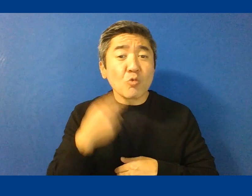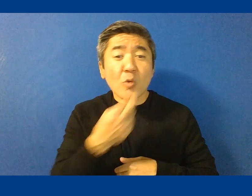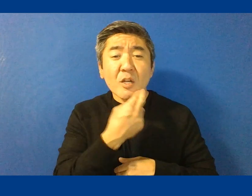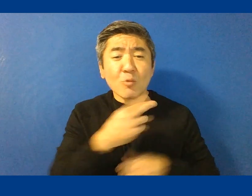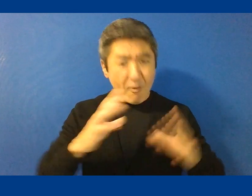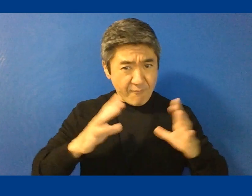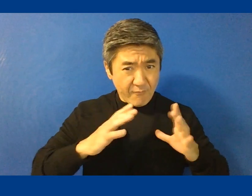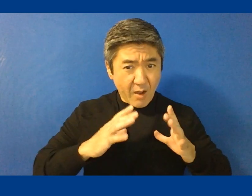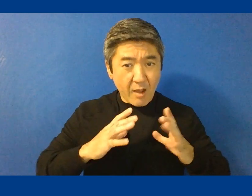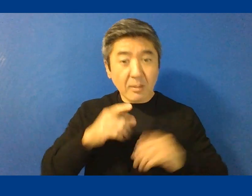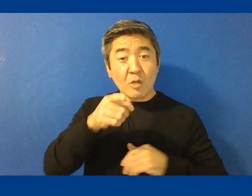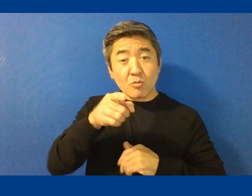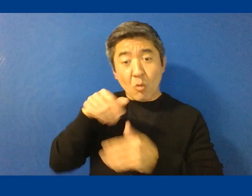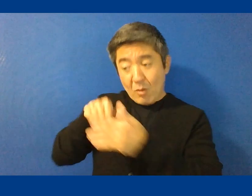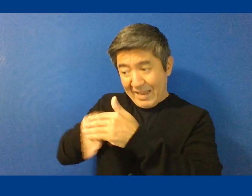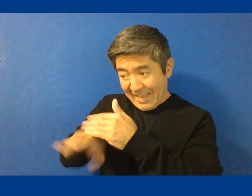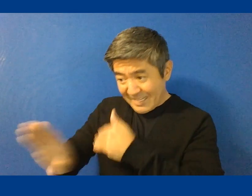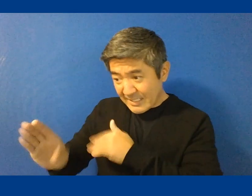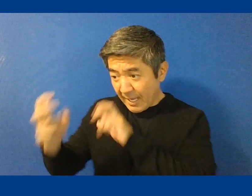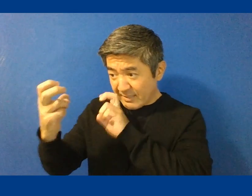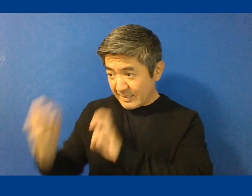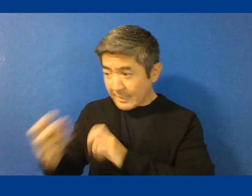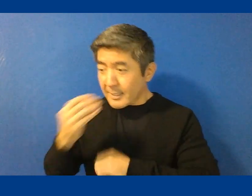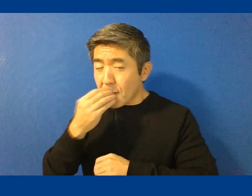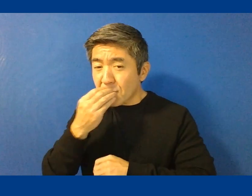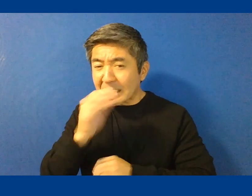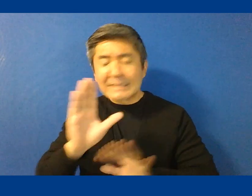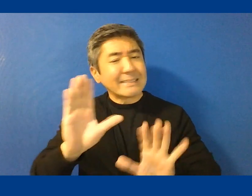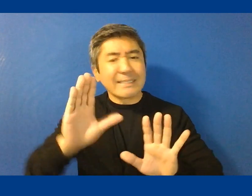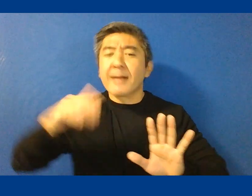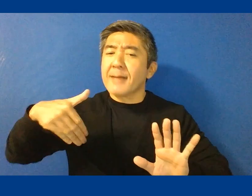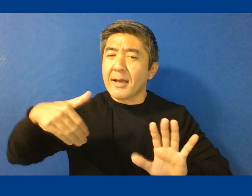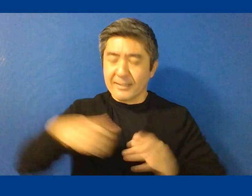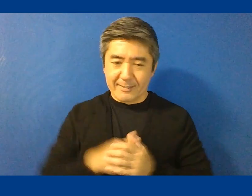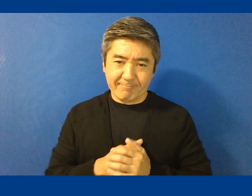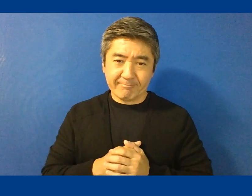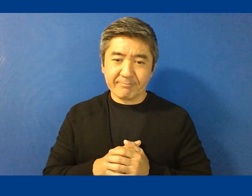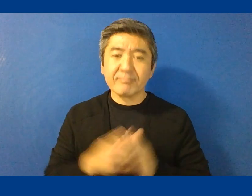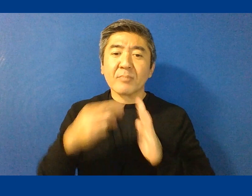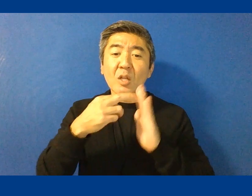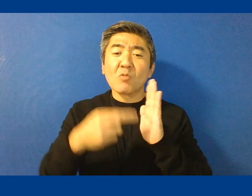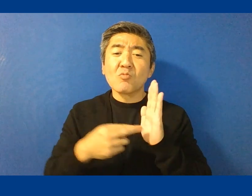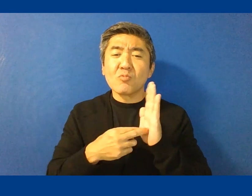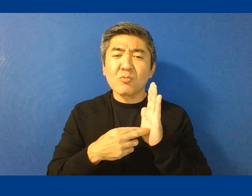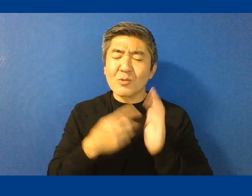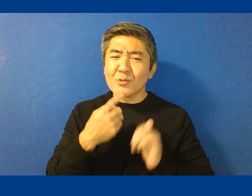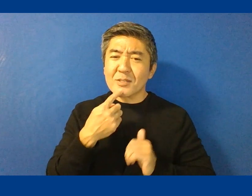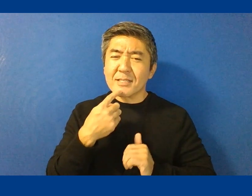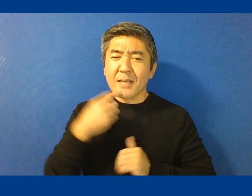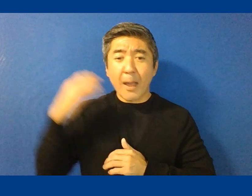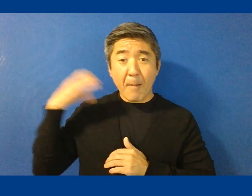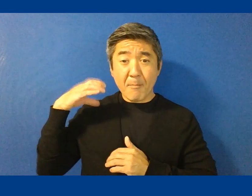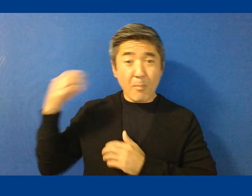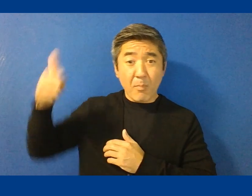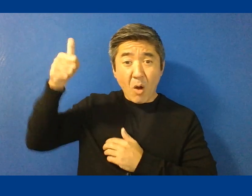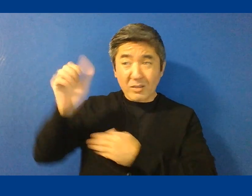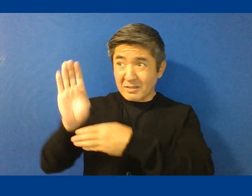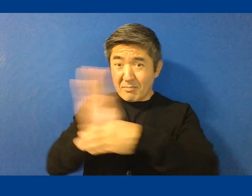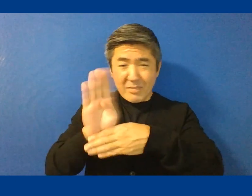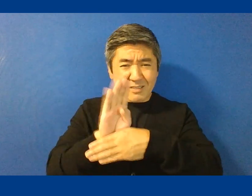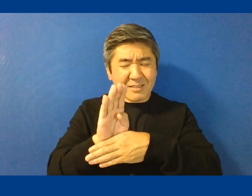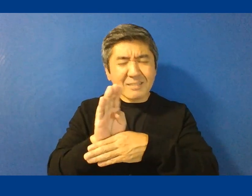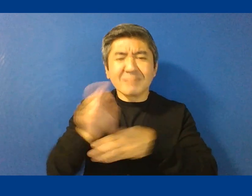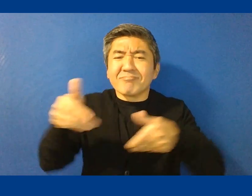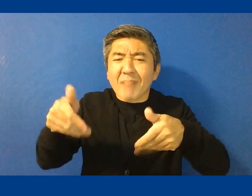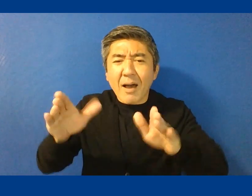on-premise consumption is not yet permitted. The rule also encourages employers to use lenient sick leave policies.